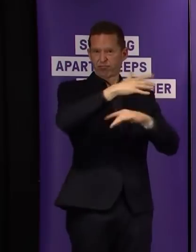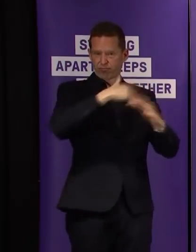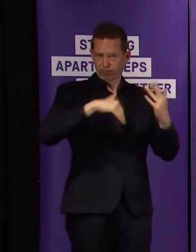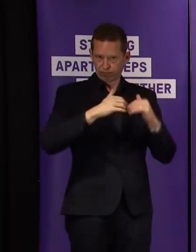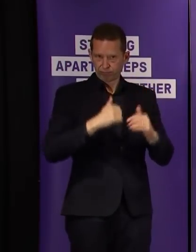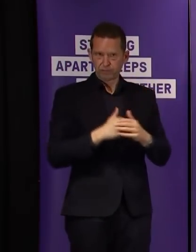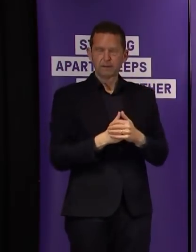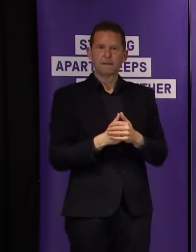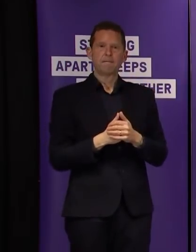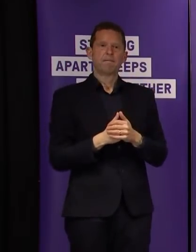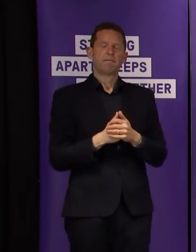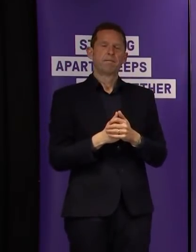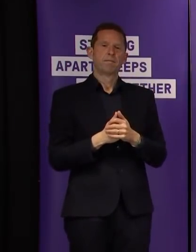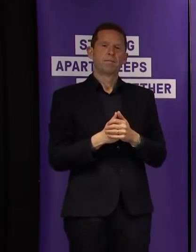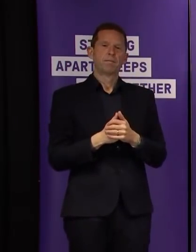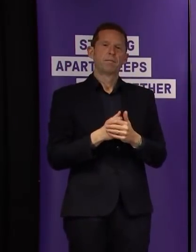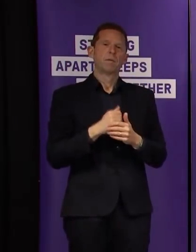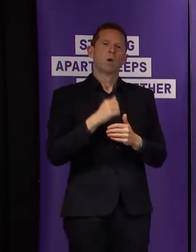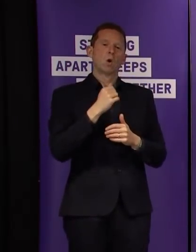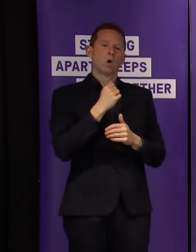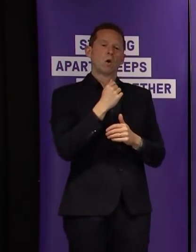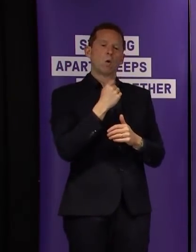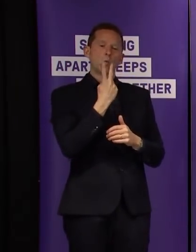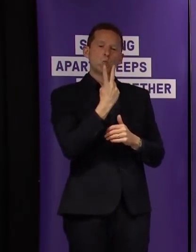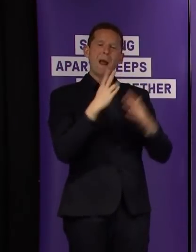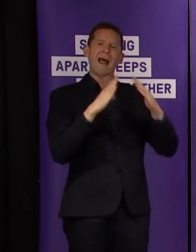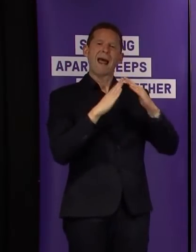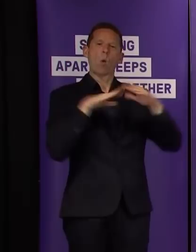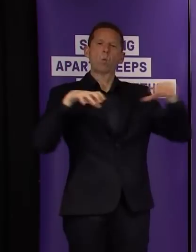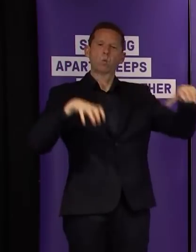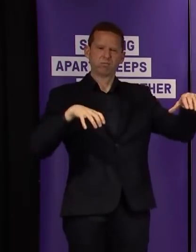from a maximum of 2 households can meet.